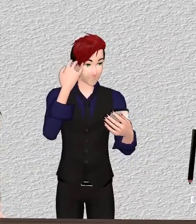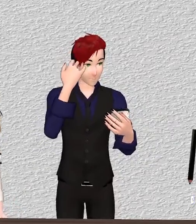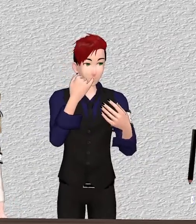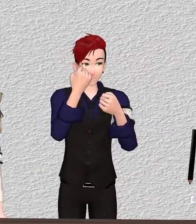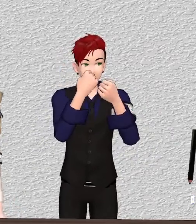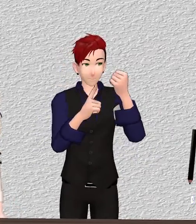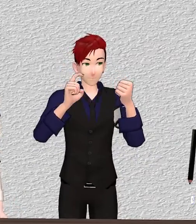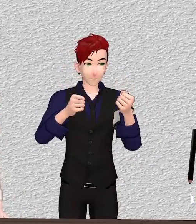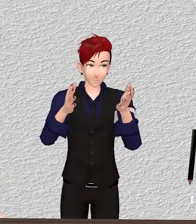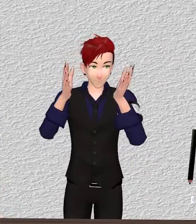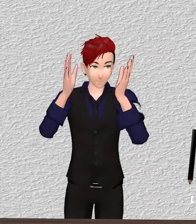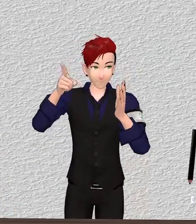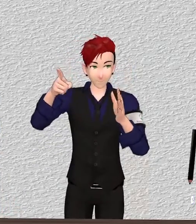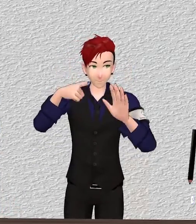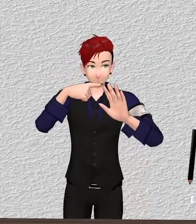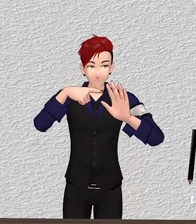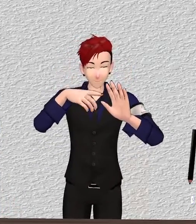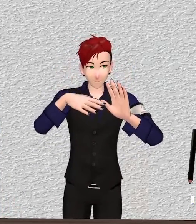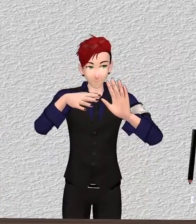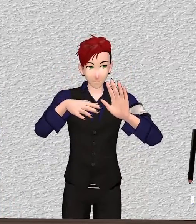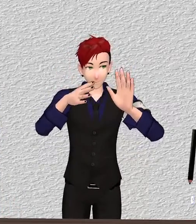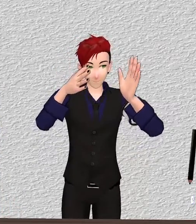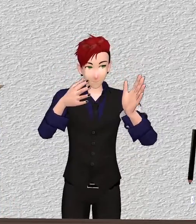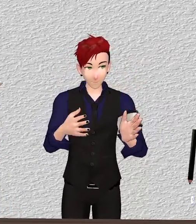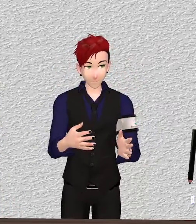interpreter and just enjoy the event themselves. And